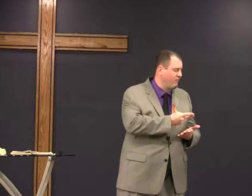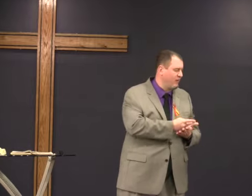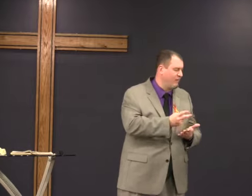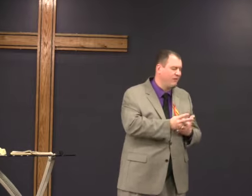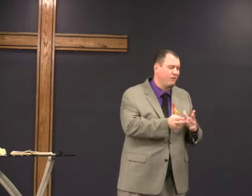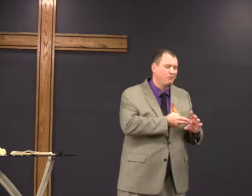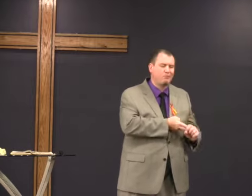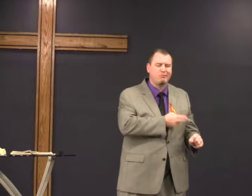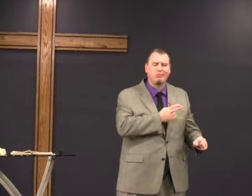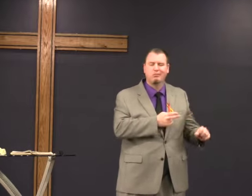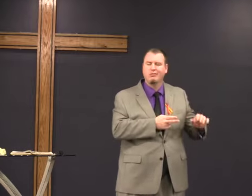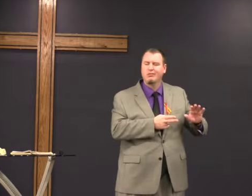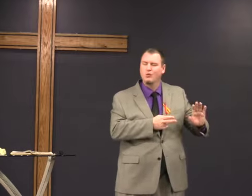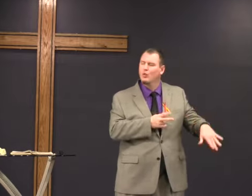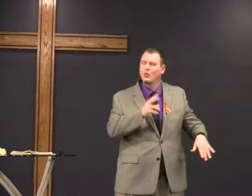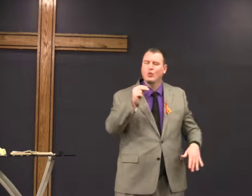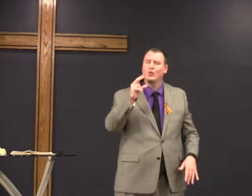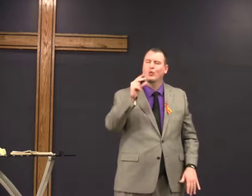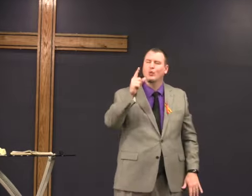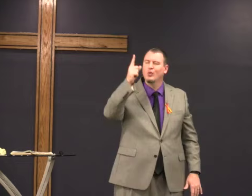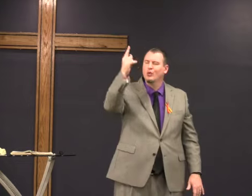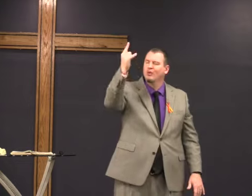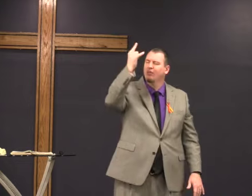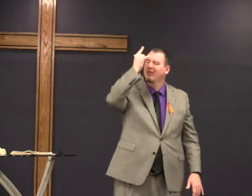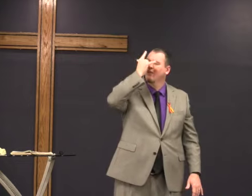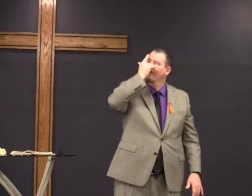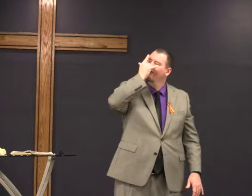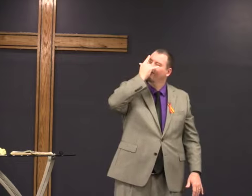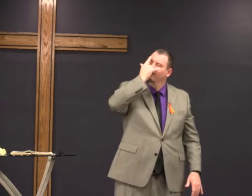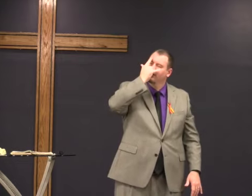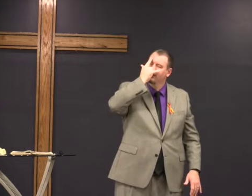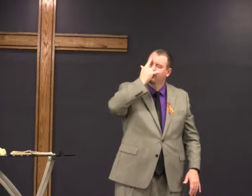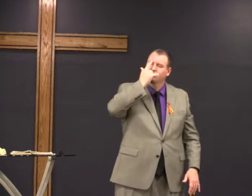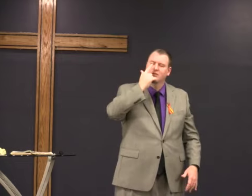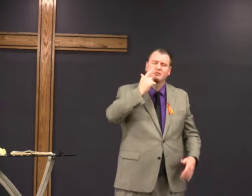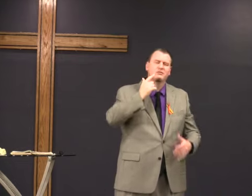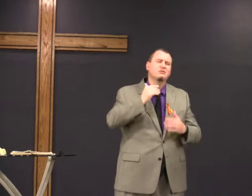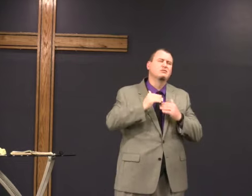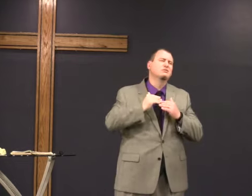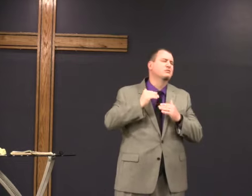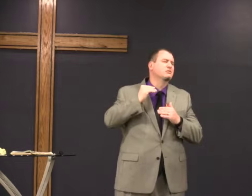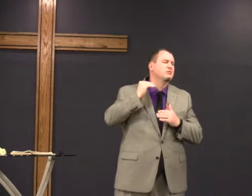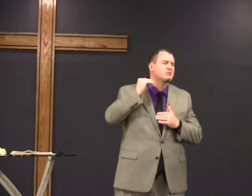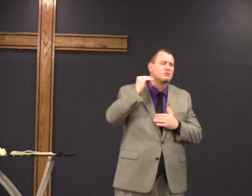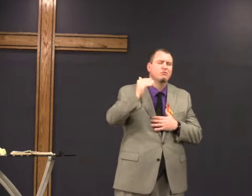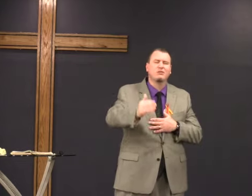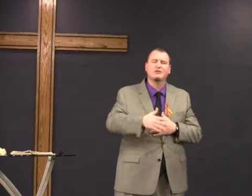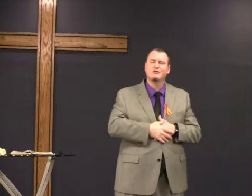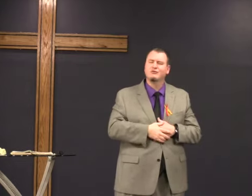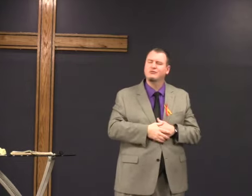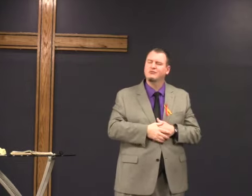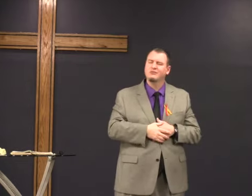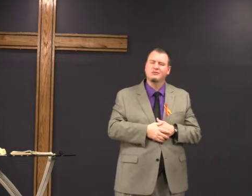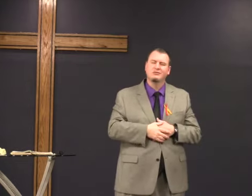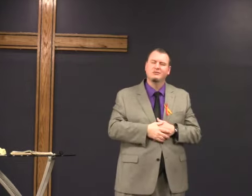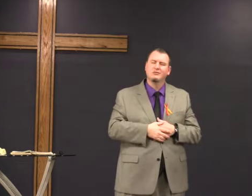Oh, he's failed so many times. I'm done with him. No, but God, instead, you just love me so